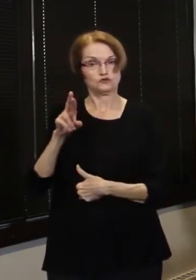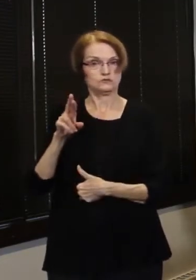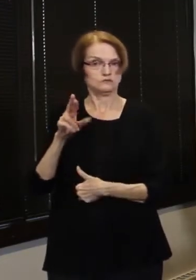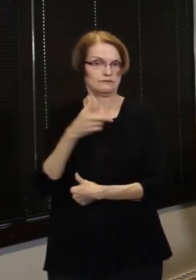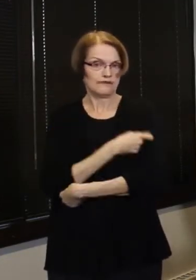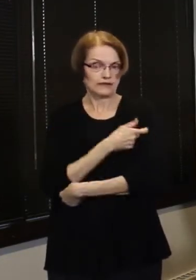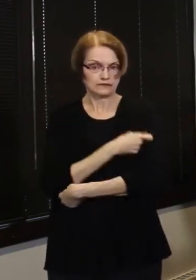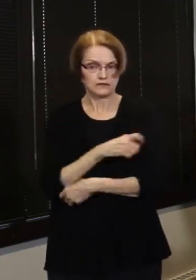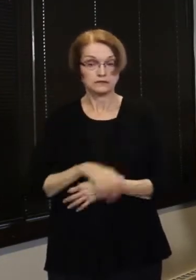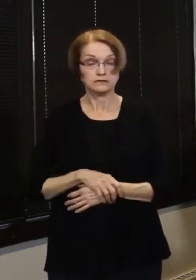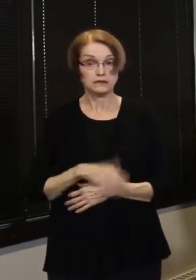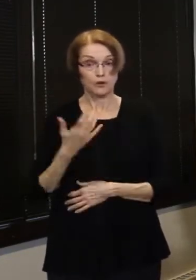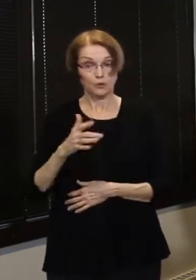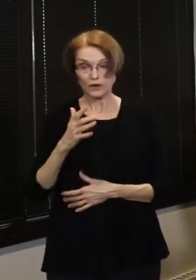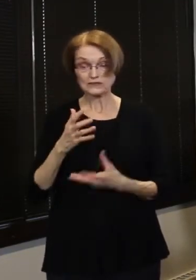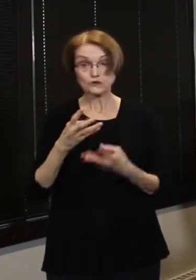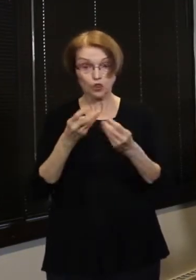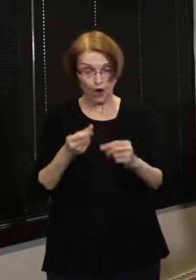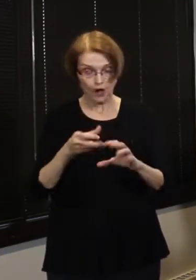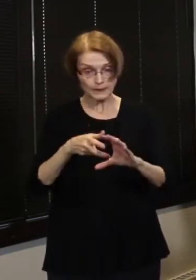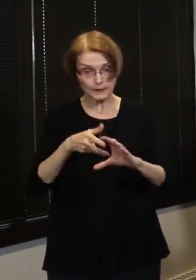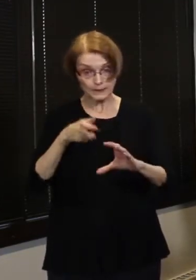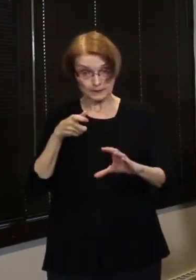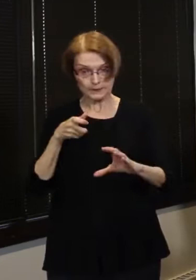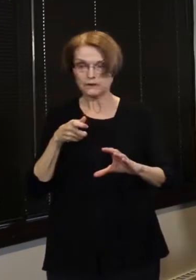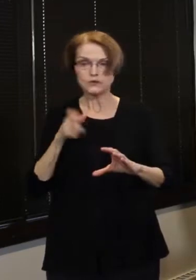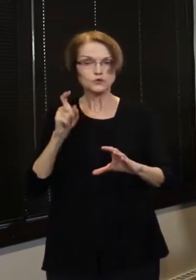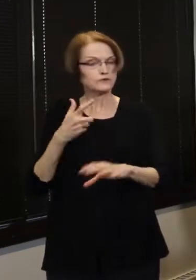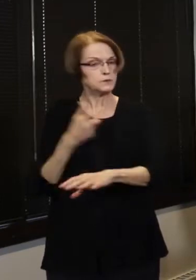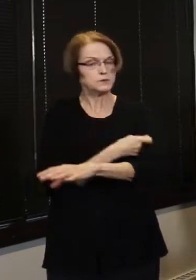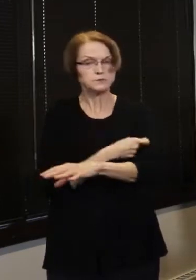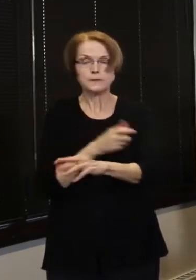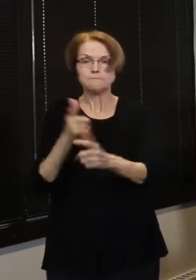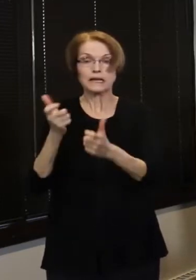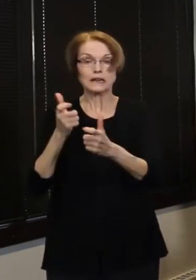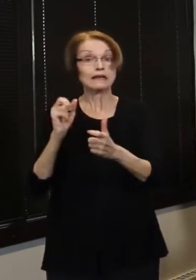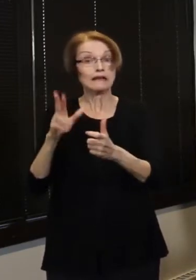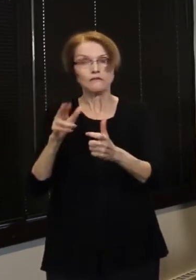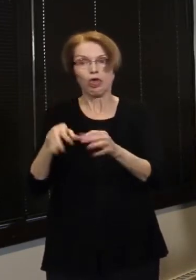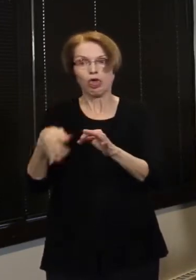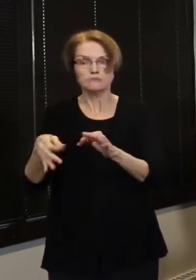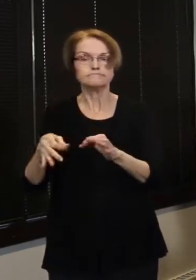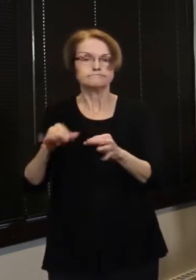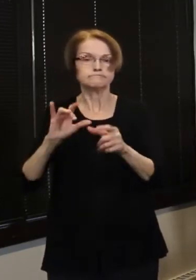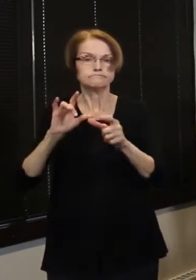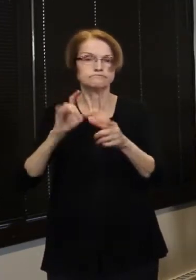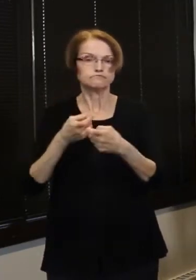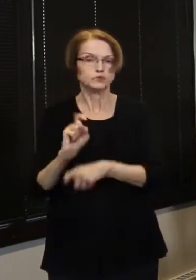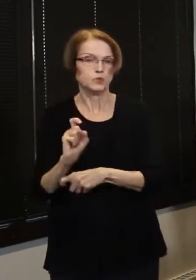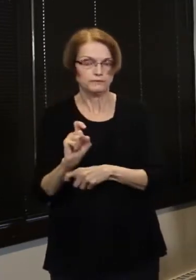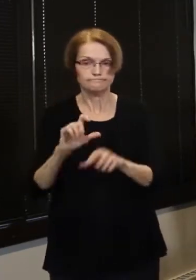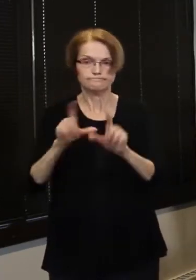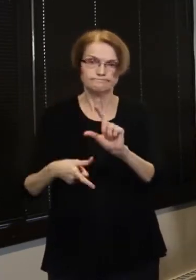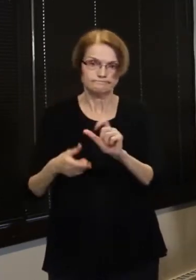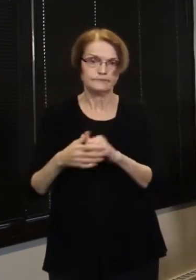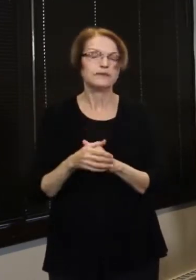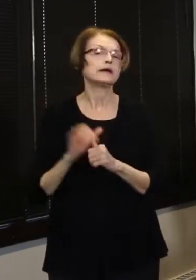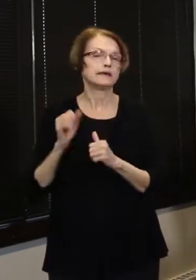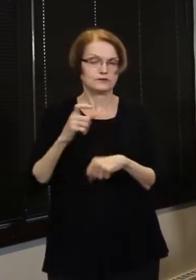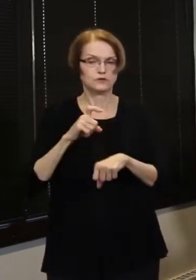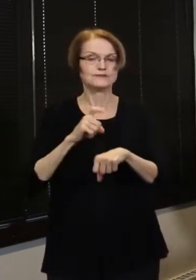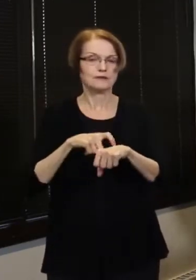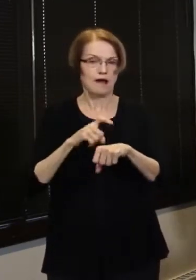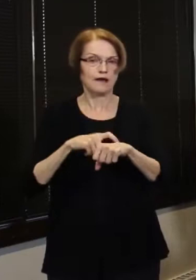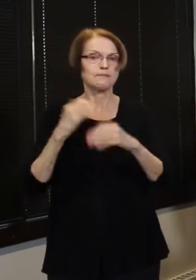you draw it up, then you have to use it, or else it goes bad. So yes, there is a time